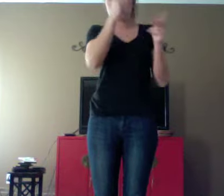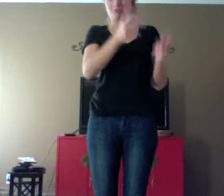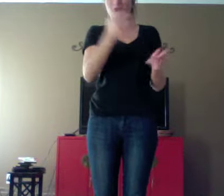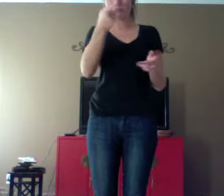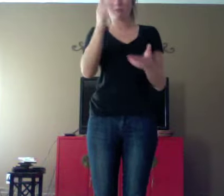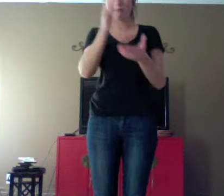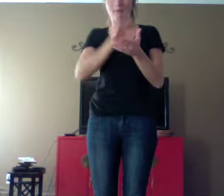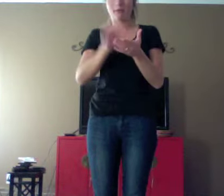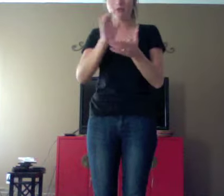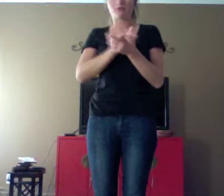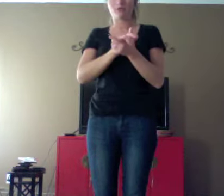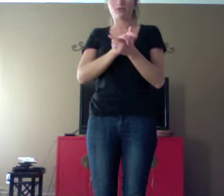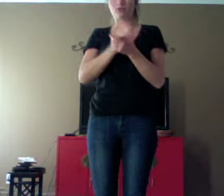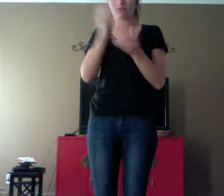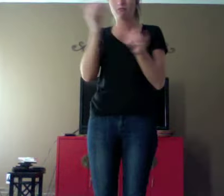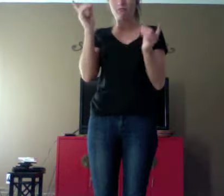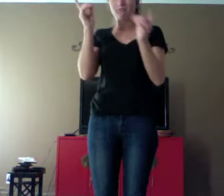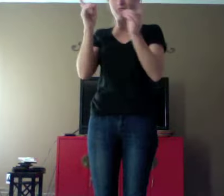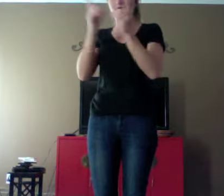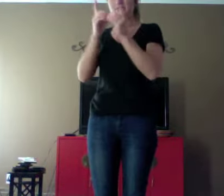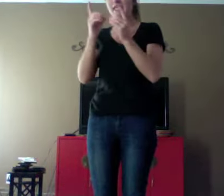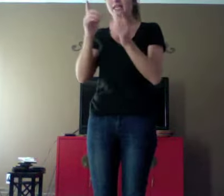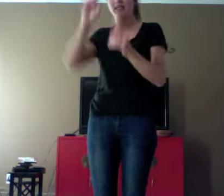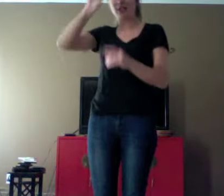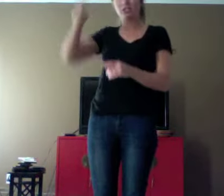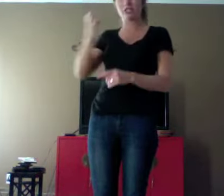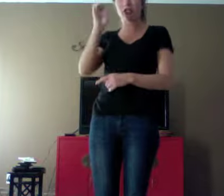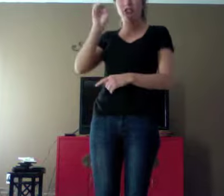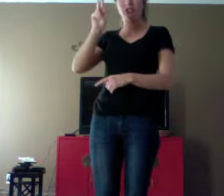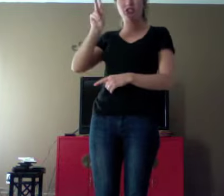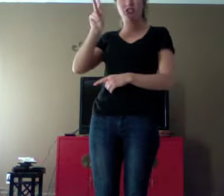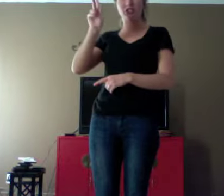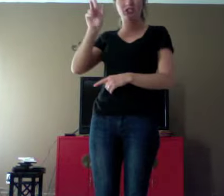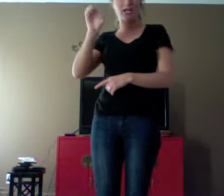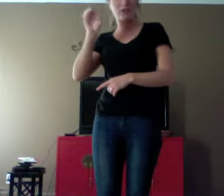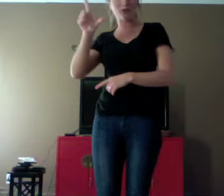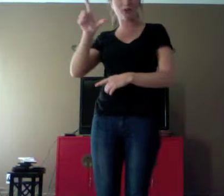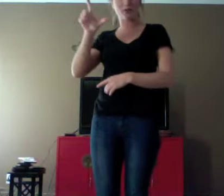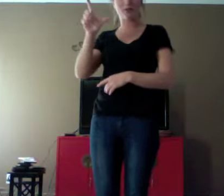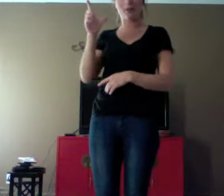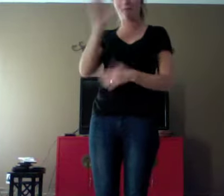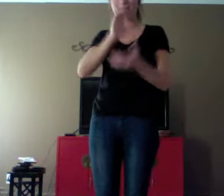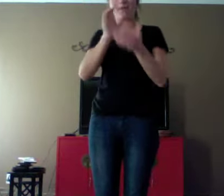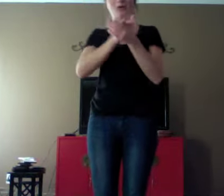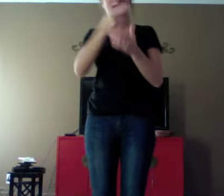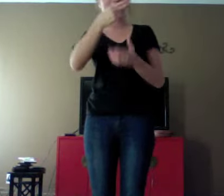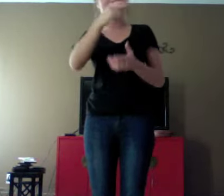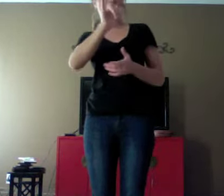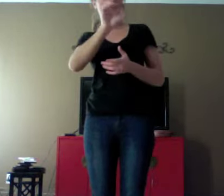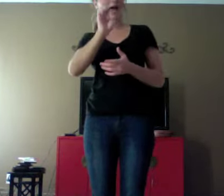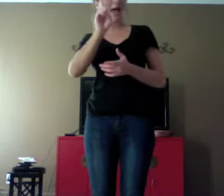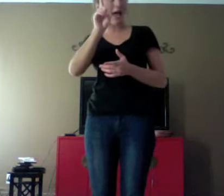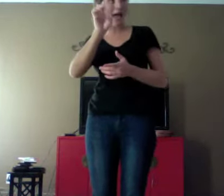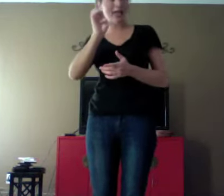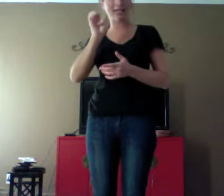dated Jekyll and you married Hyde. And you really don't know who in the world this is. I mean, how could you know